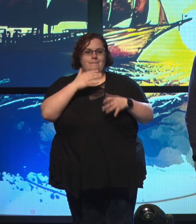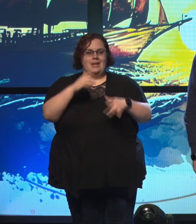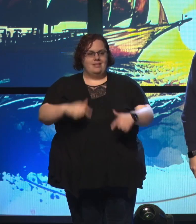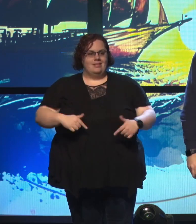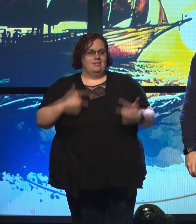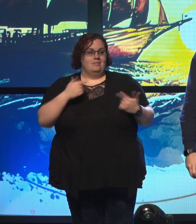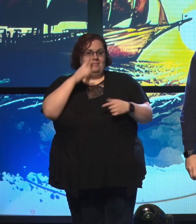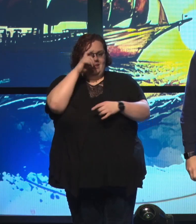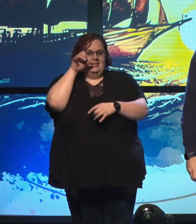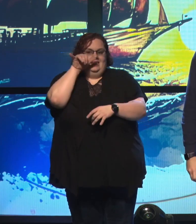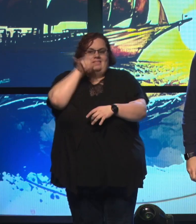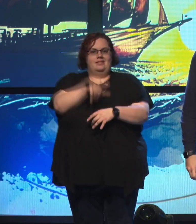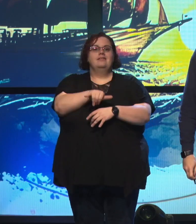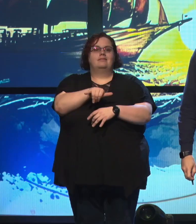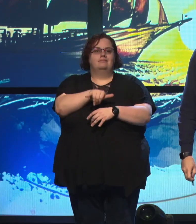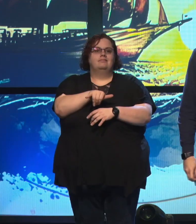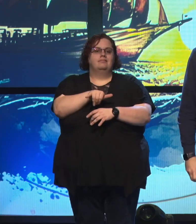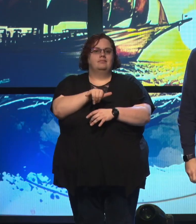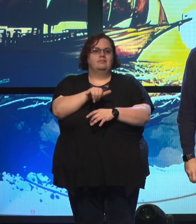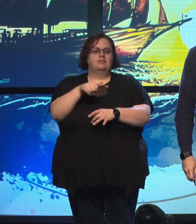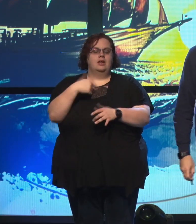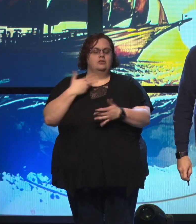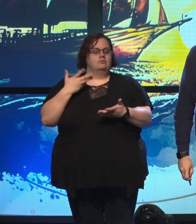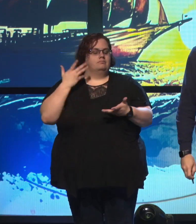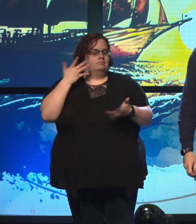that. And there's this just shake it off. Thank you, T. Swift,